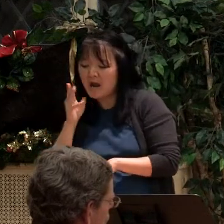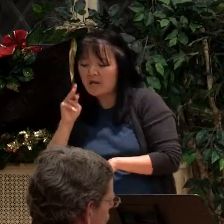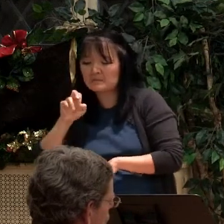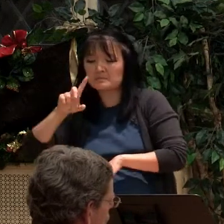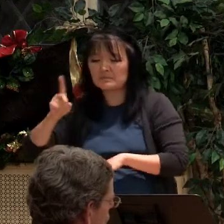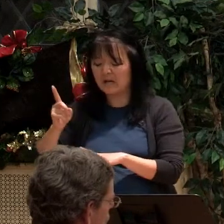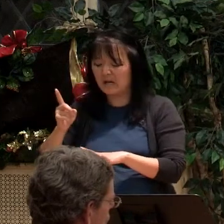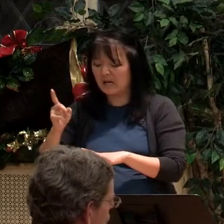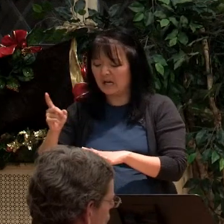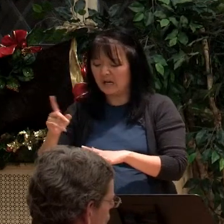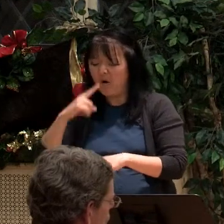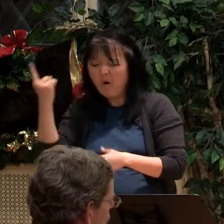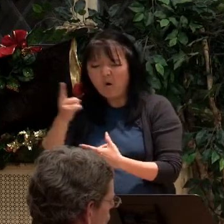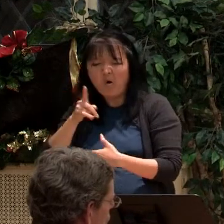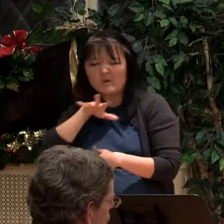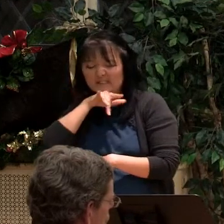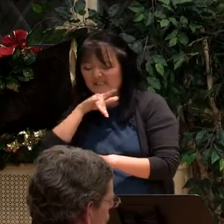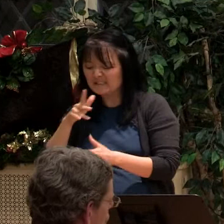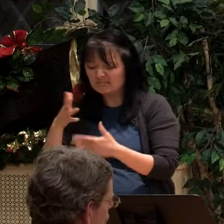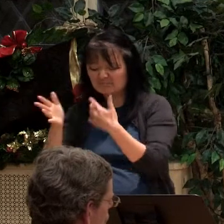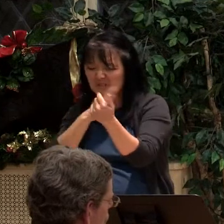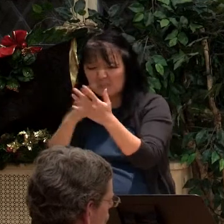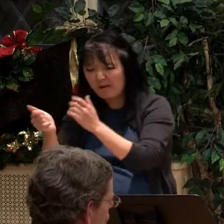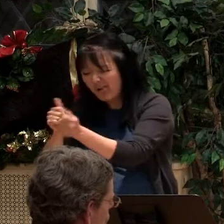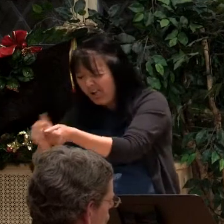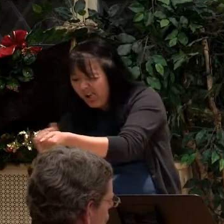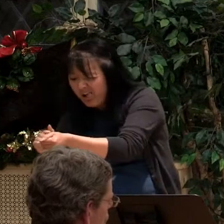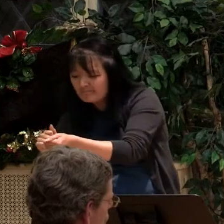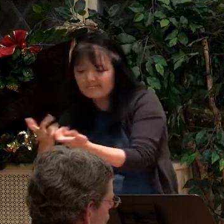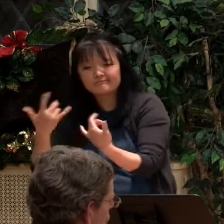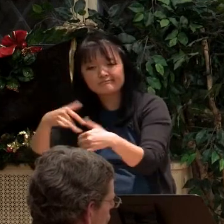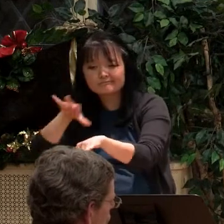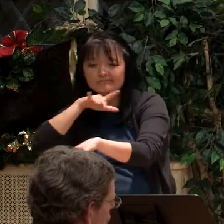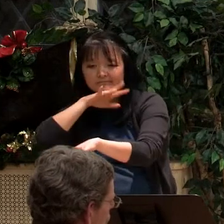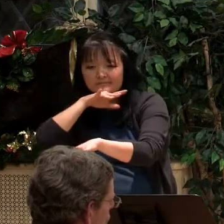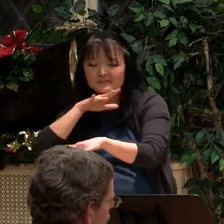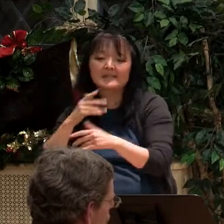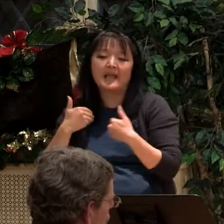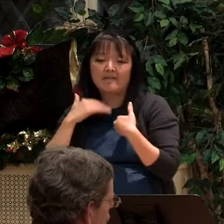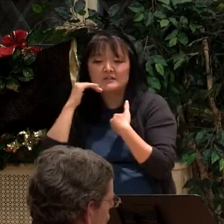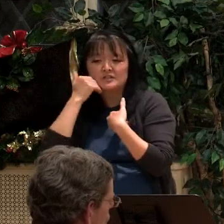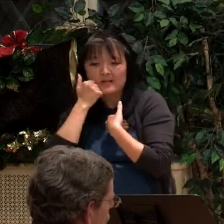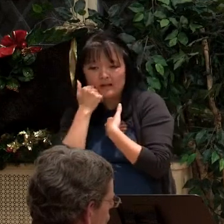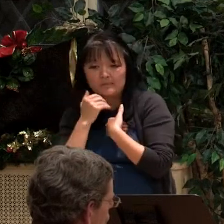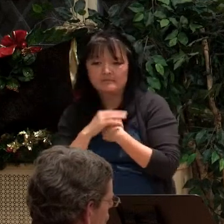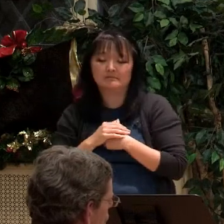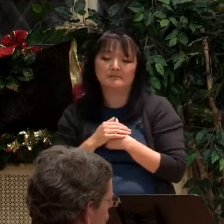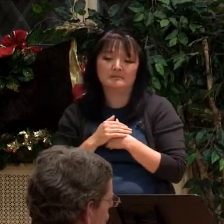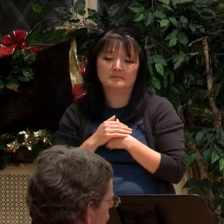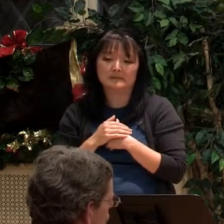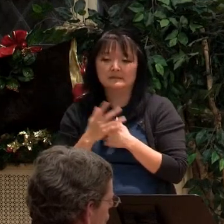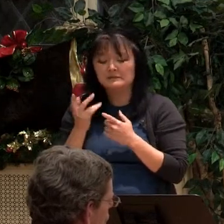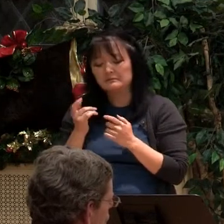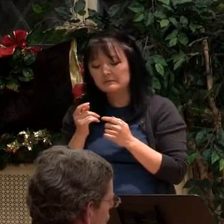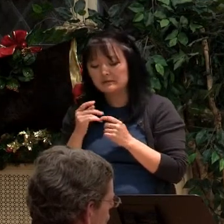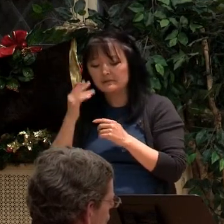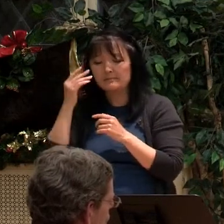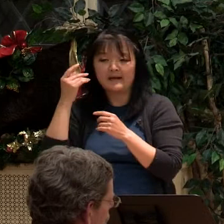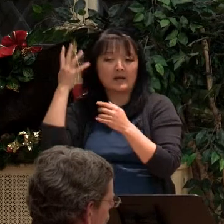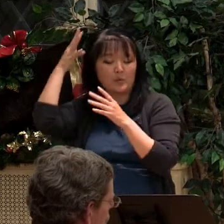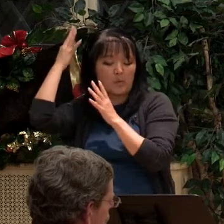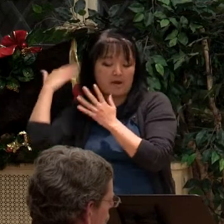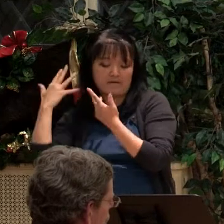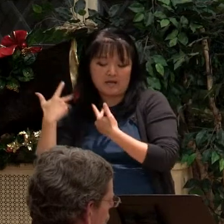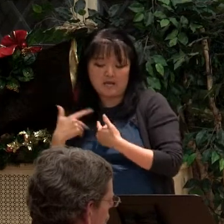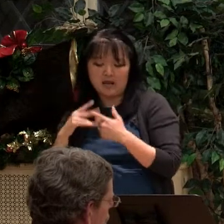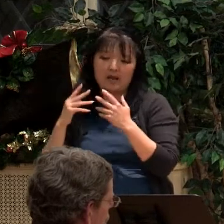never wash off no matter how hard I scrub. And they carry with shame my head of limp, slightly wavy hair up